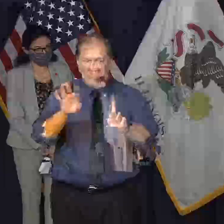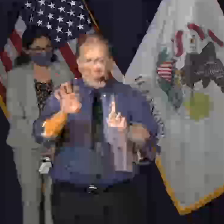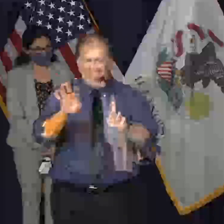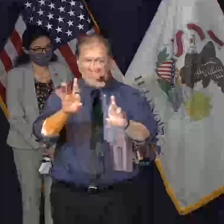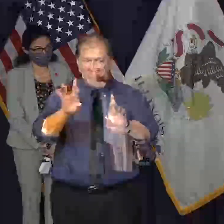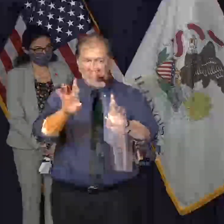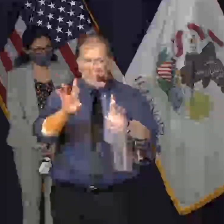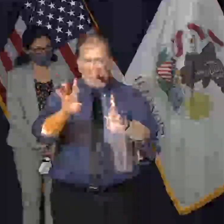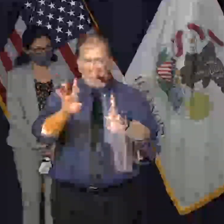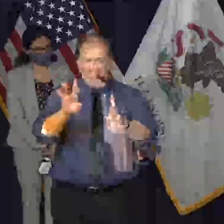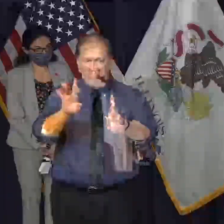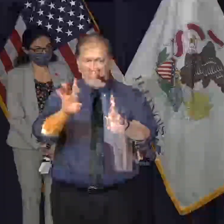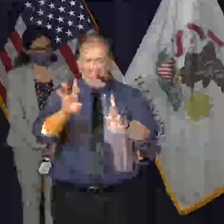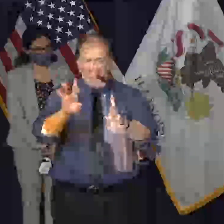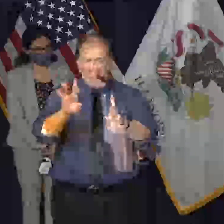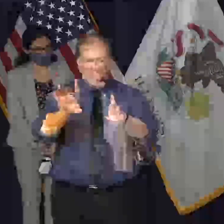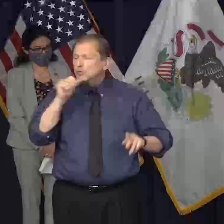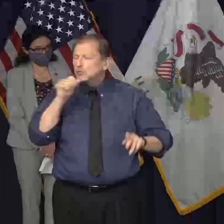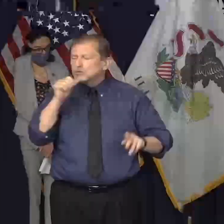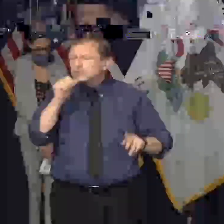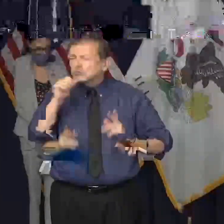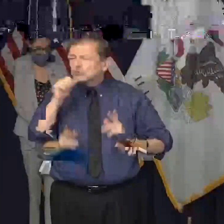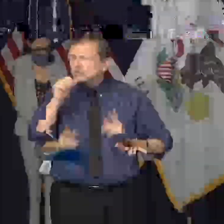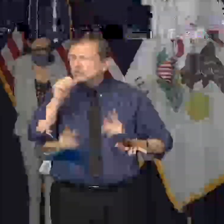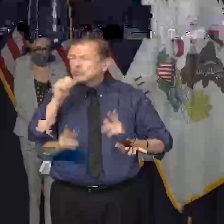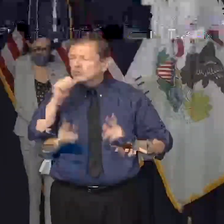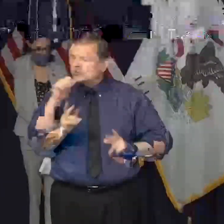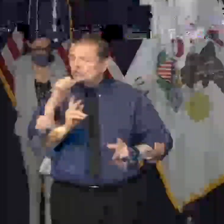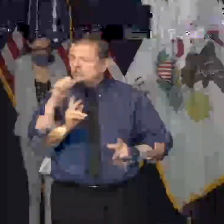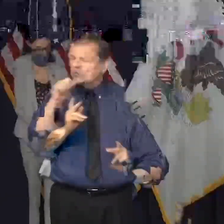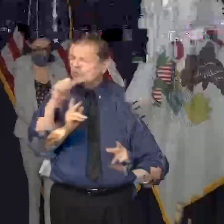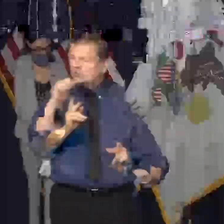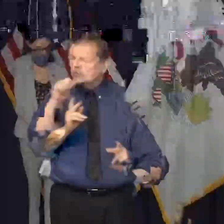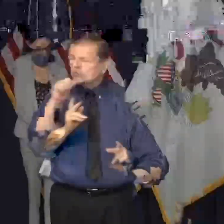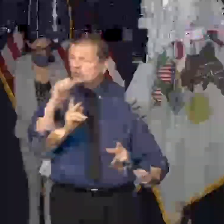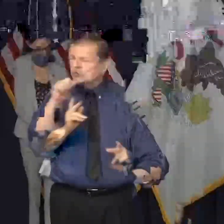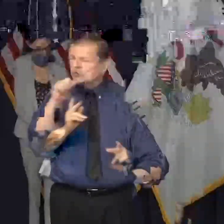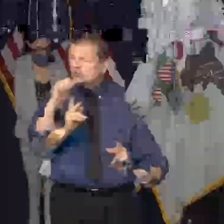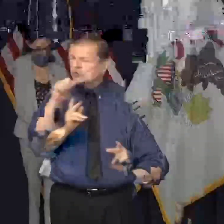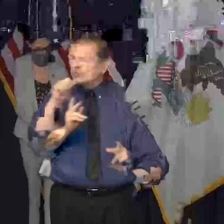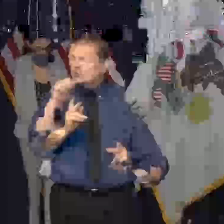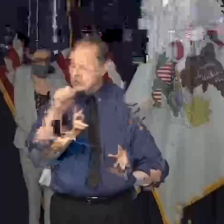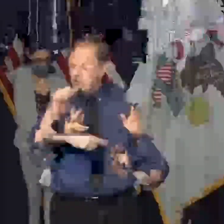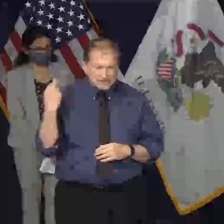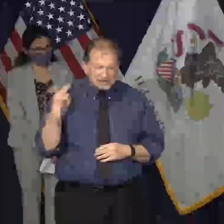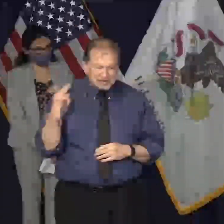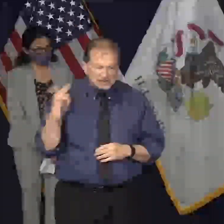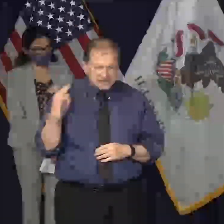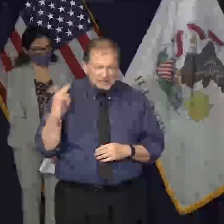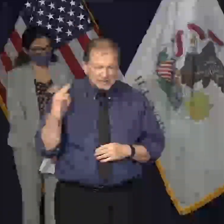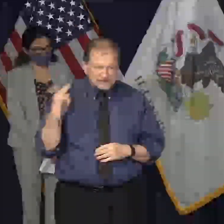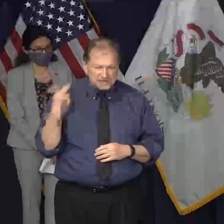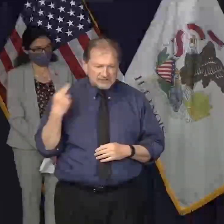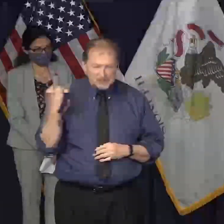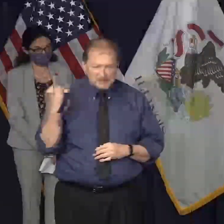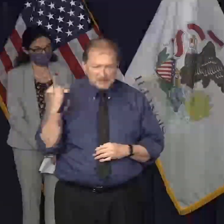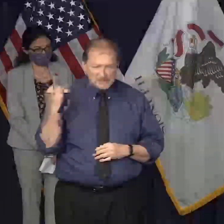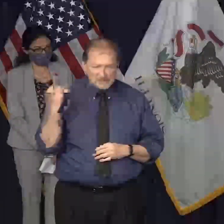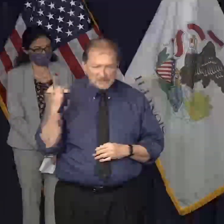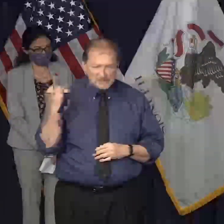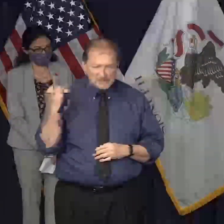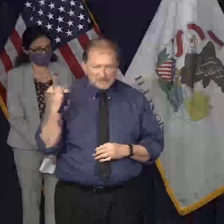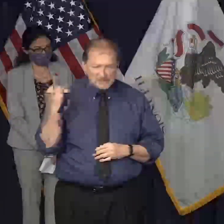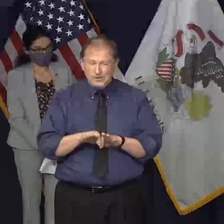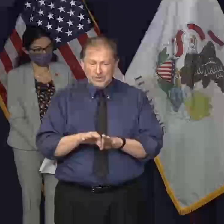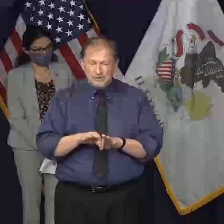Many vulnerable populations are being affected by this pandemic, and none more than the Latinx